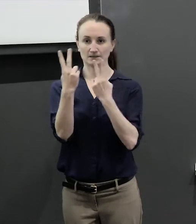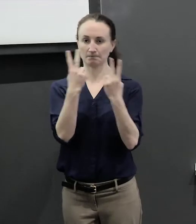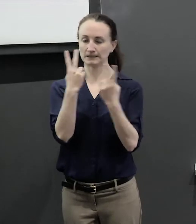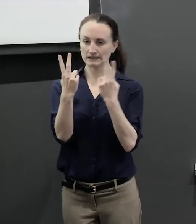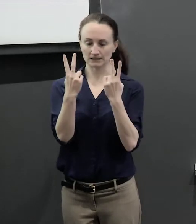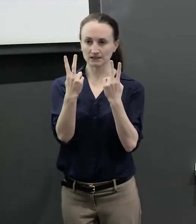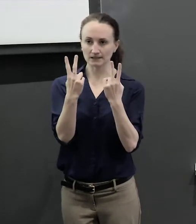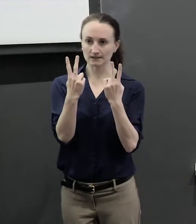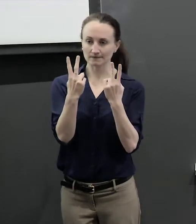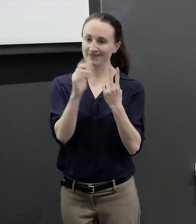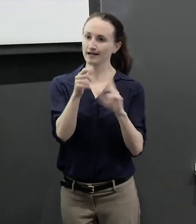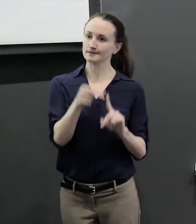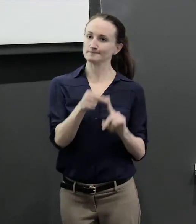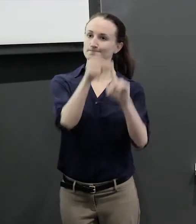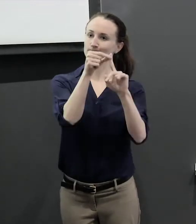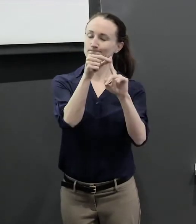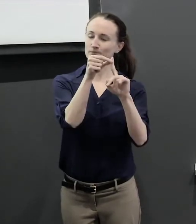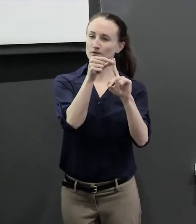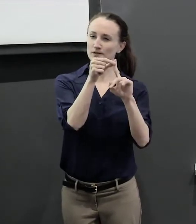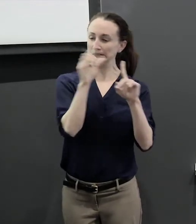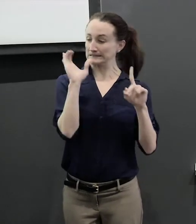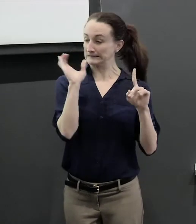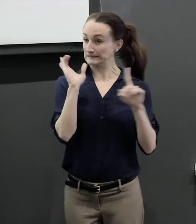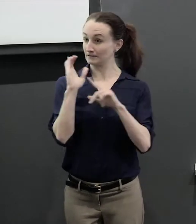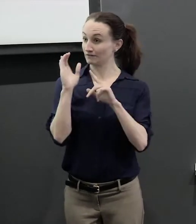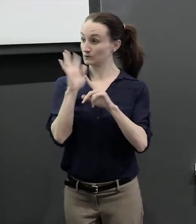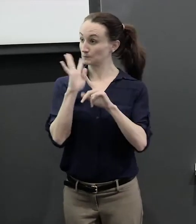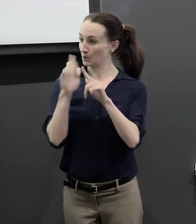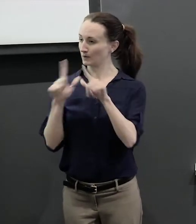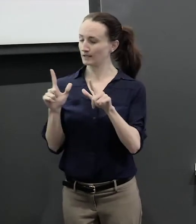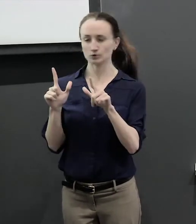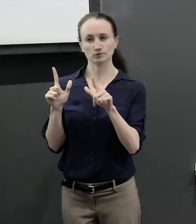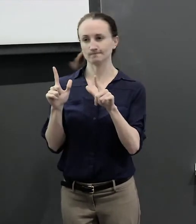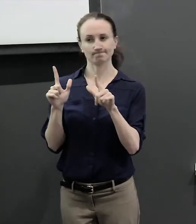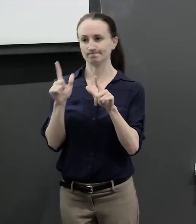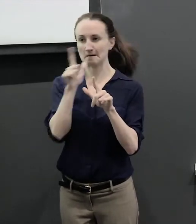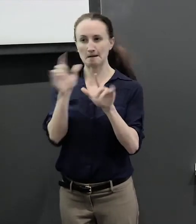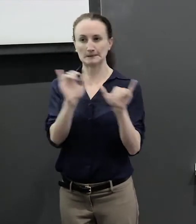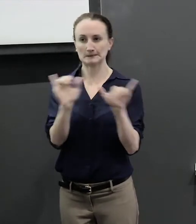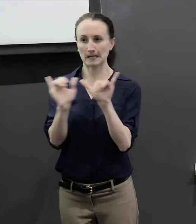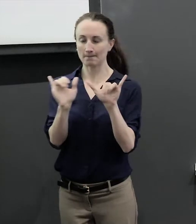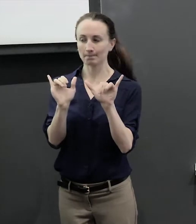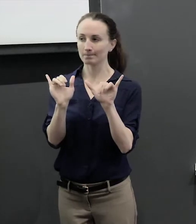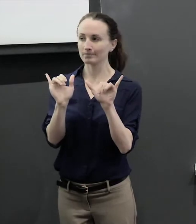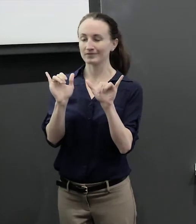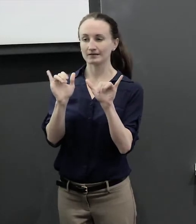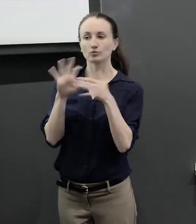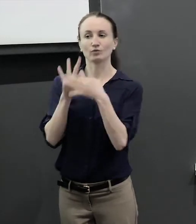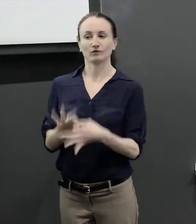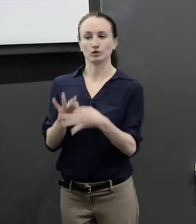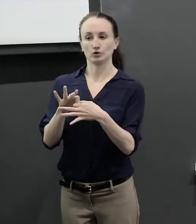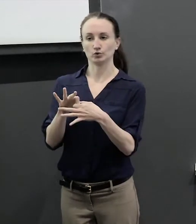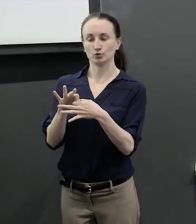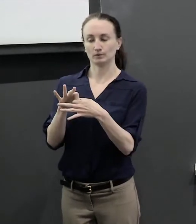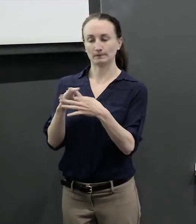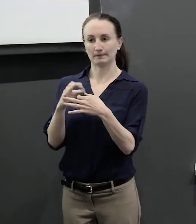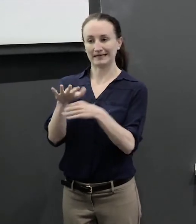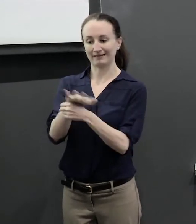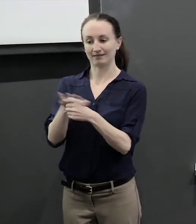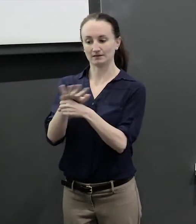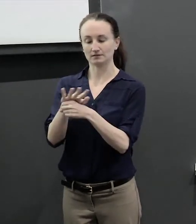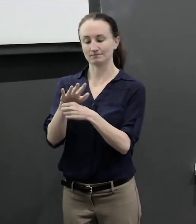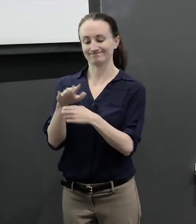We haven't found any spoken language that has something similar in terms of making indices overt. But other